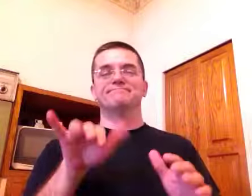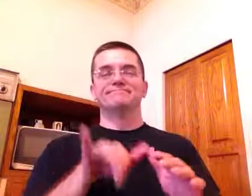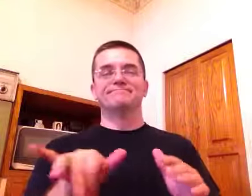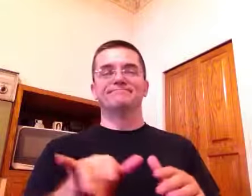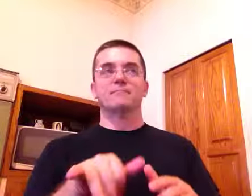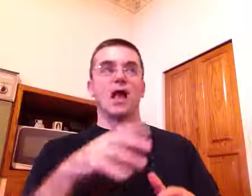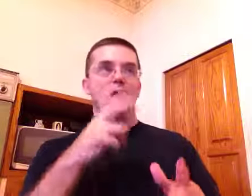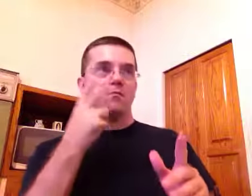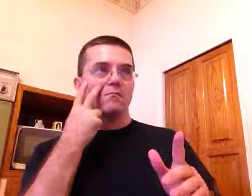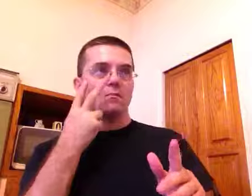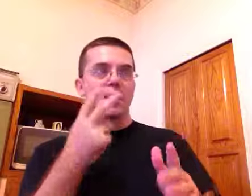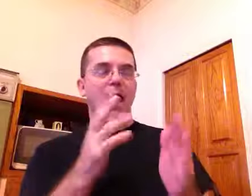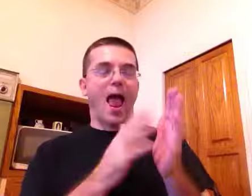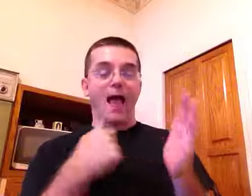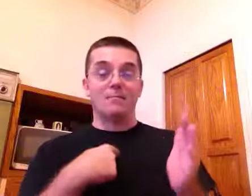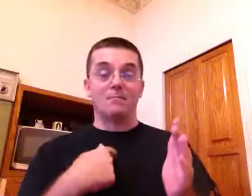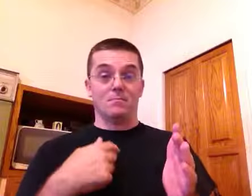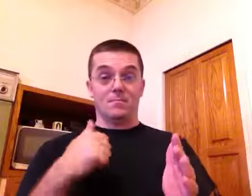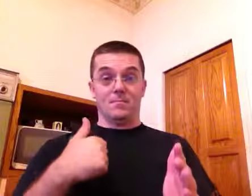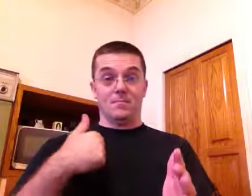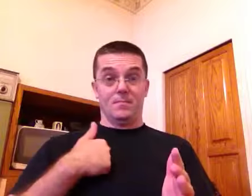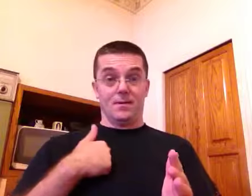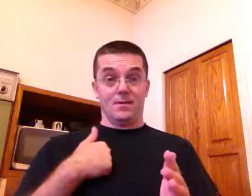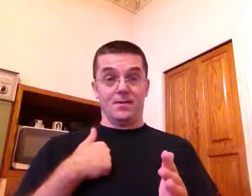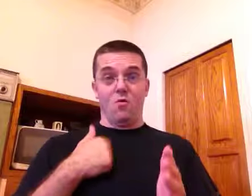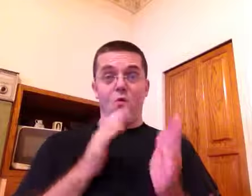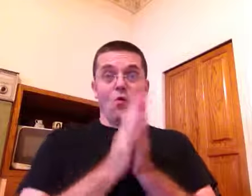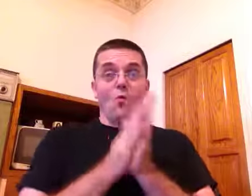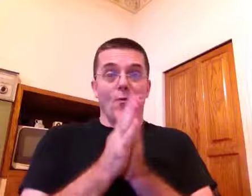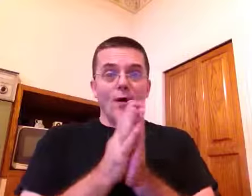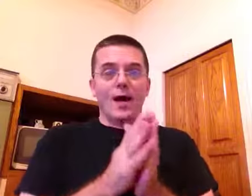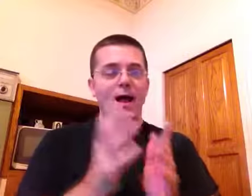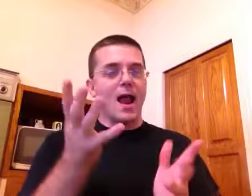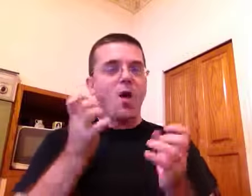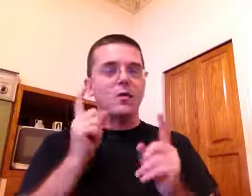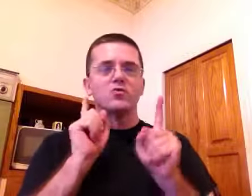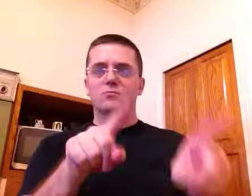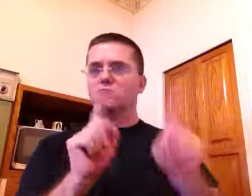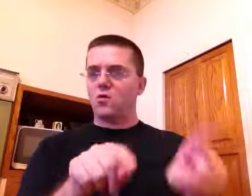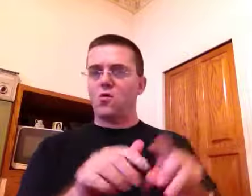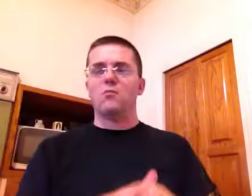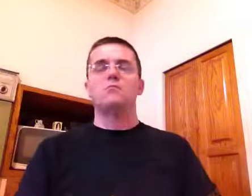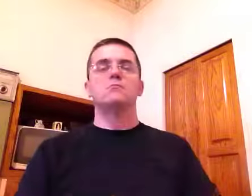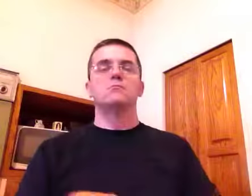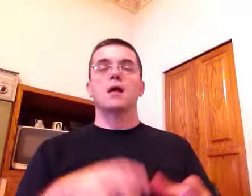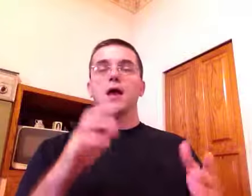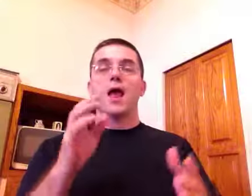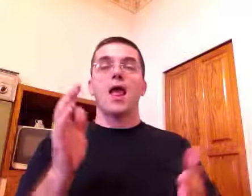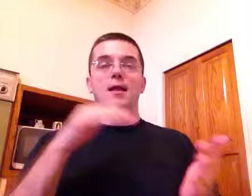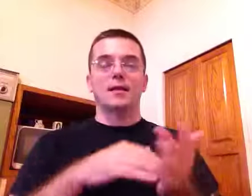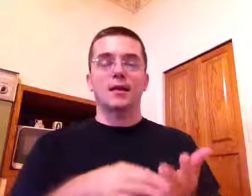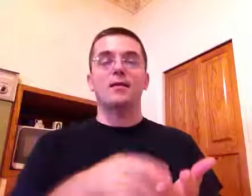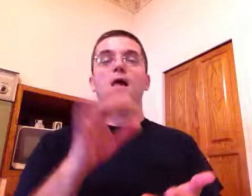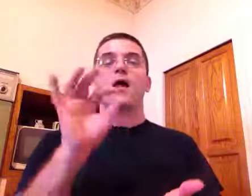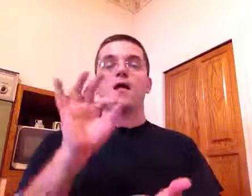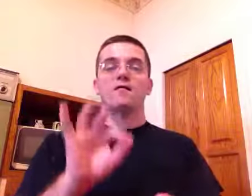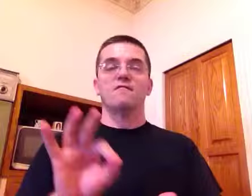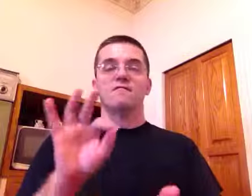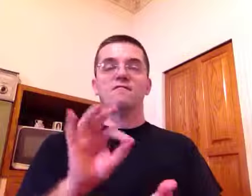so excited about the quality of this thing. So, again, Financial Peace University redone. It's got new